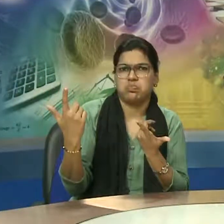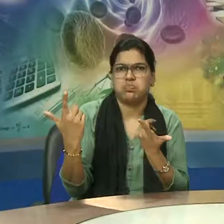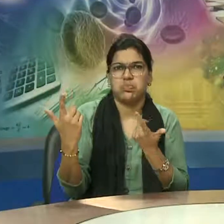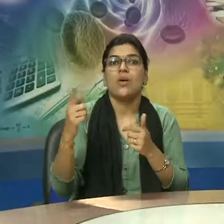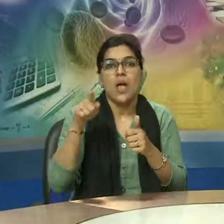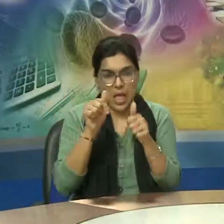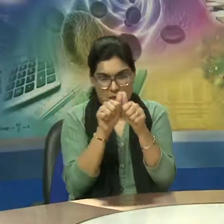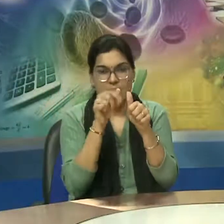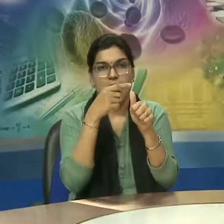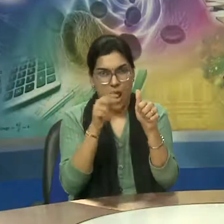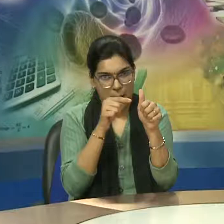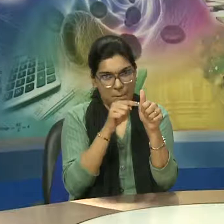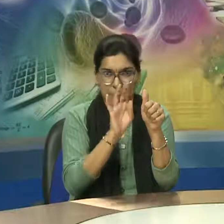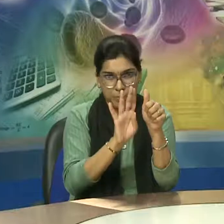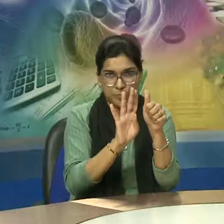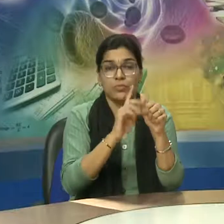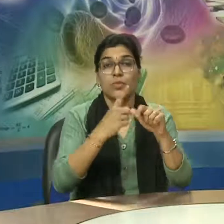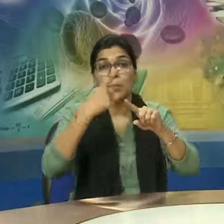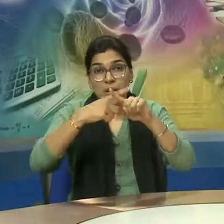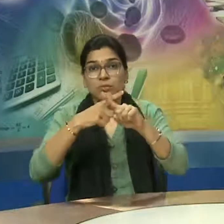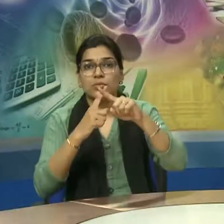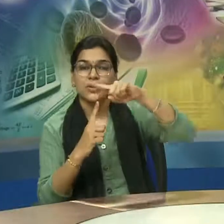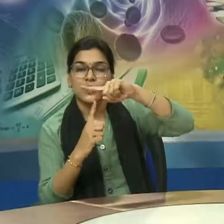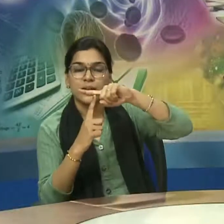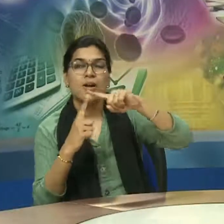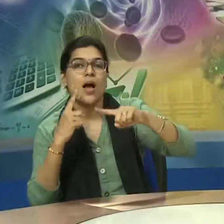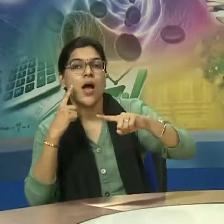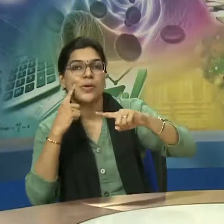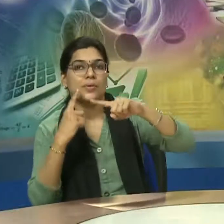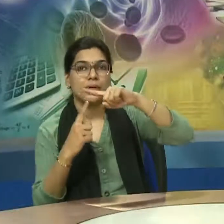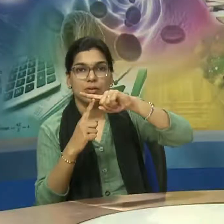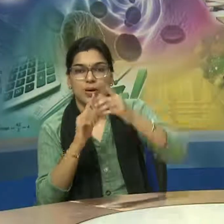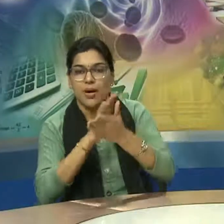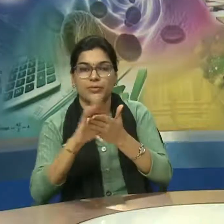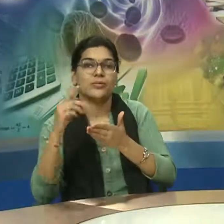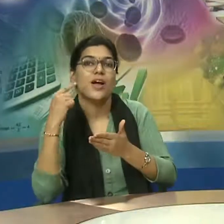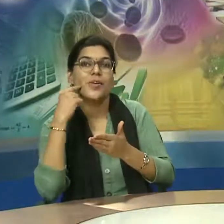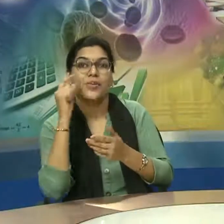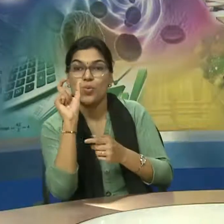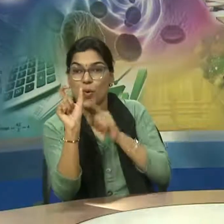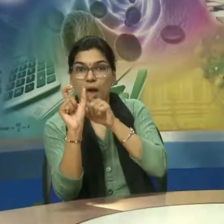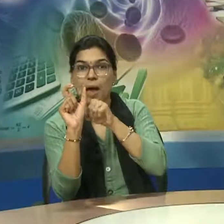in which A stands for not known